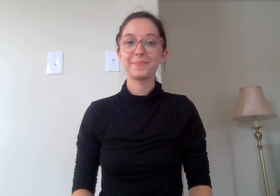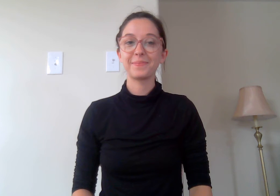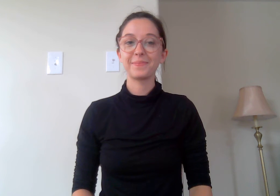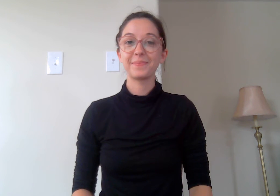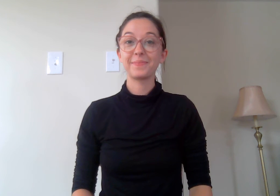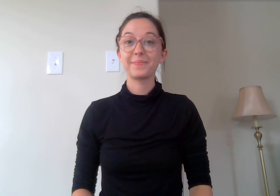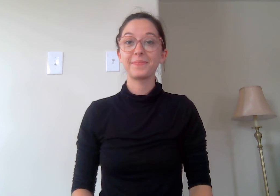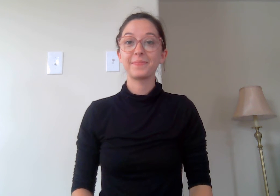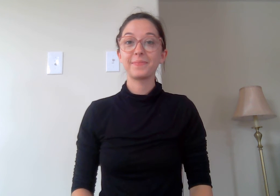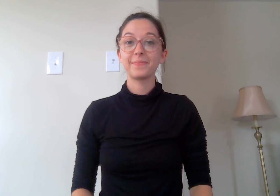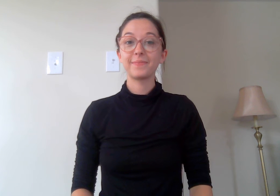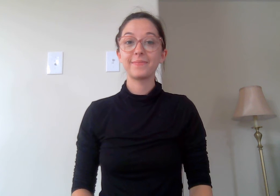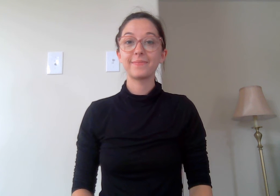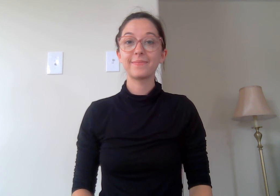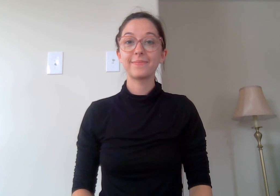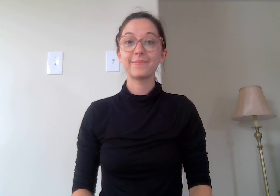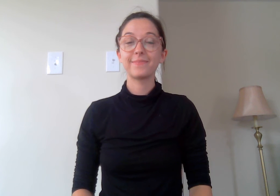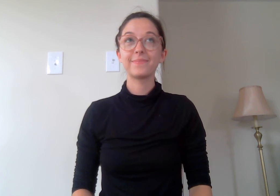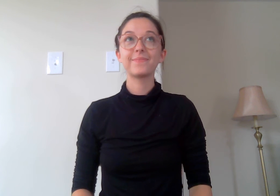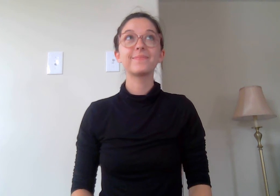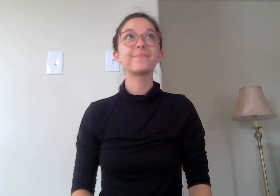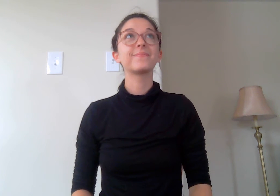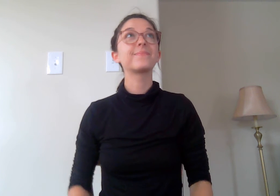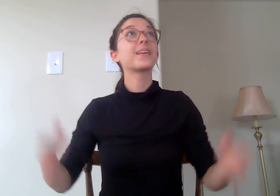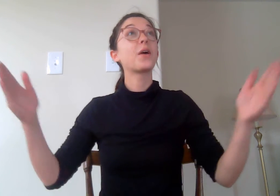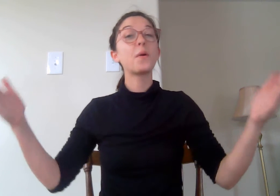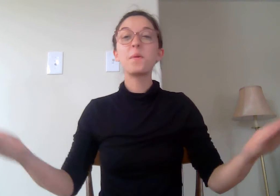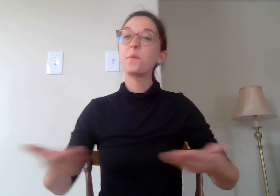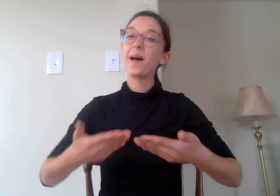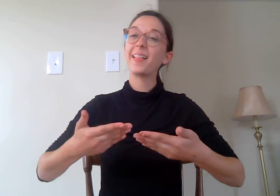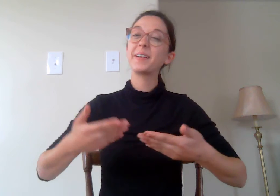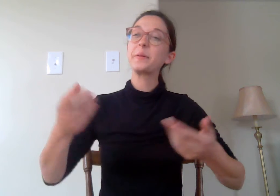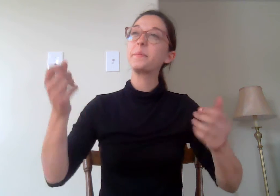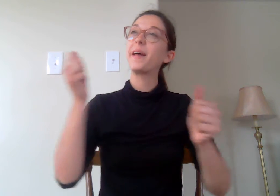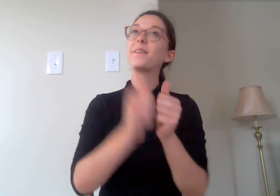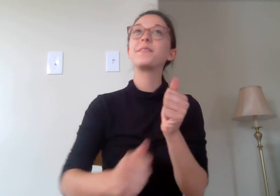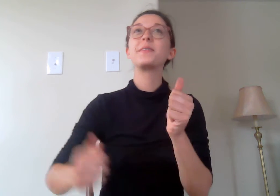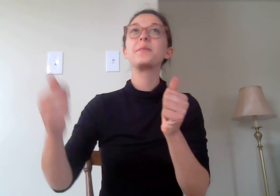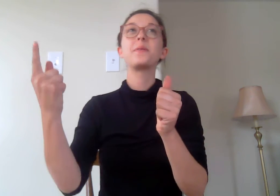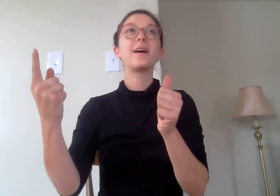And I'd like to welcome everybody today to Cognitive Behavioral Therapy, Addressing Negative Thoughts.